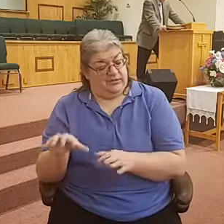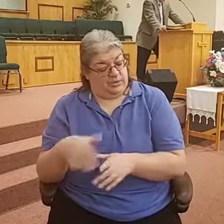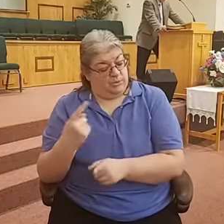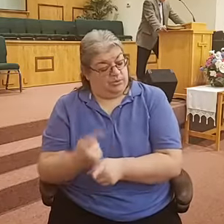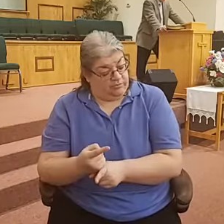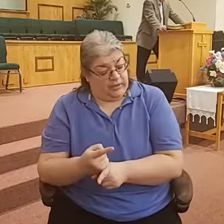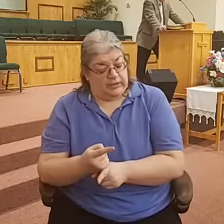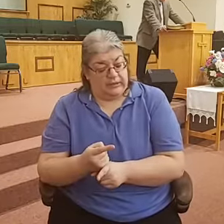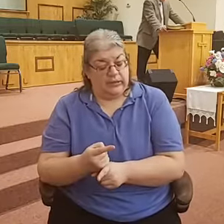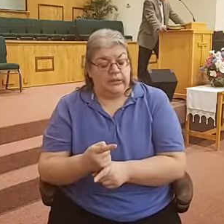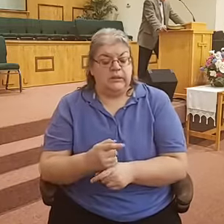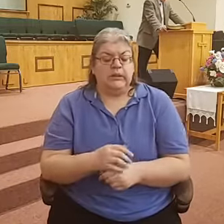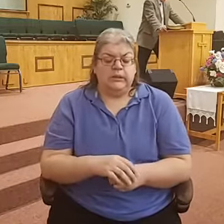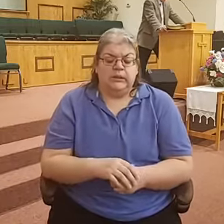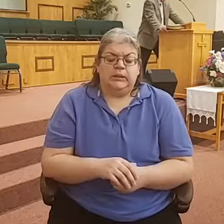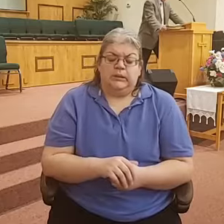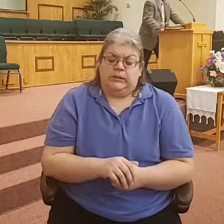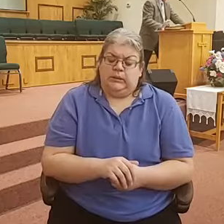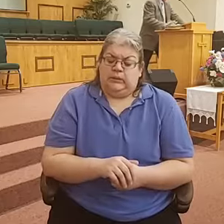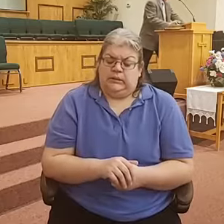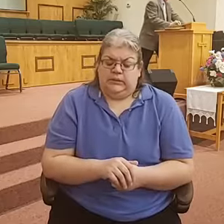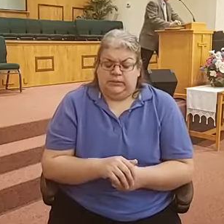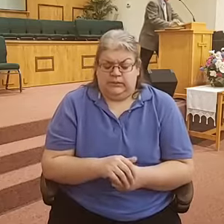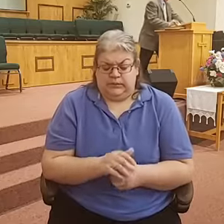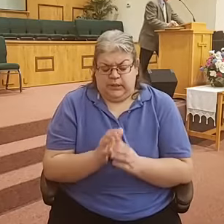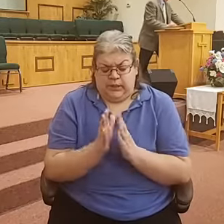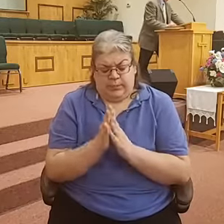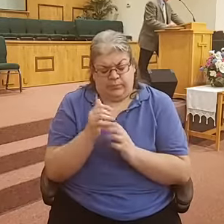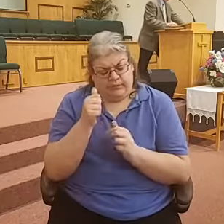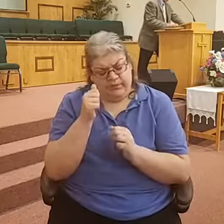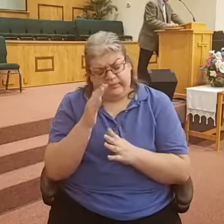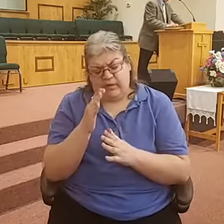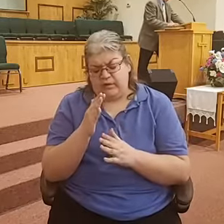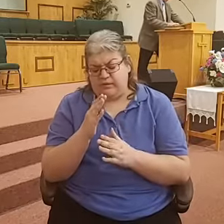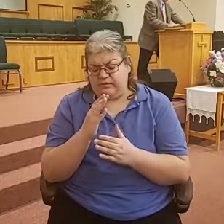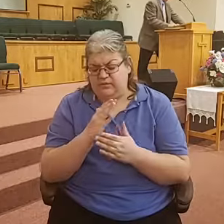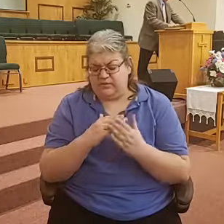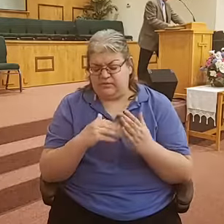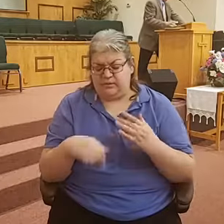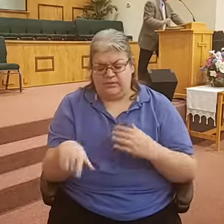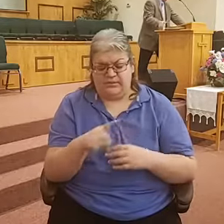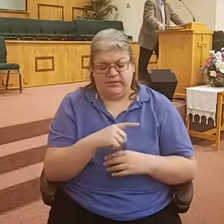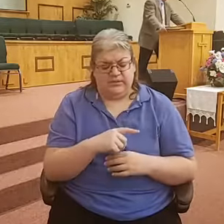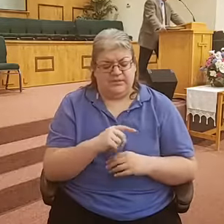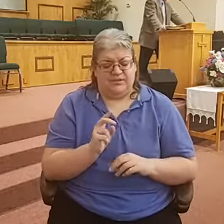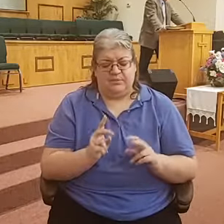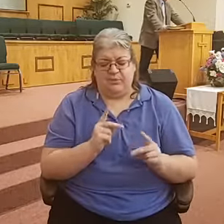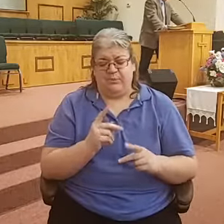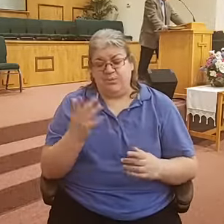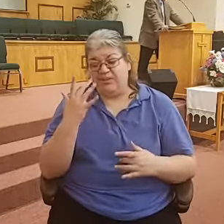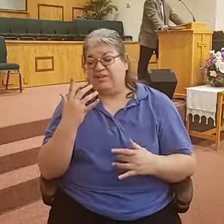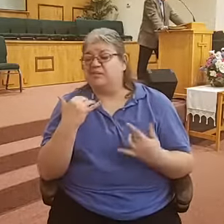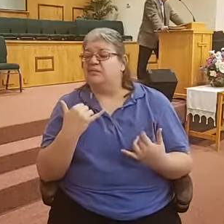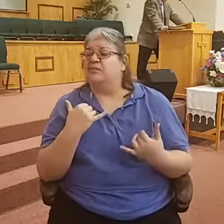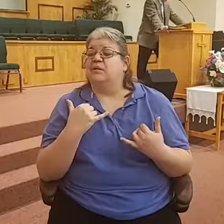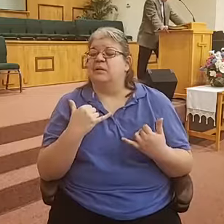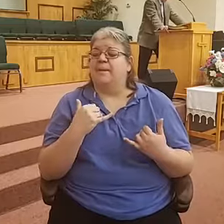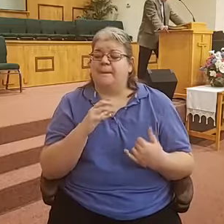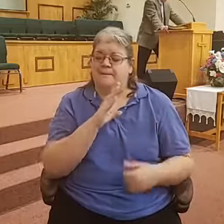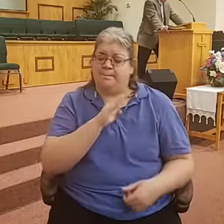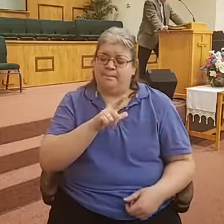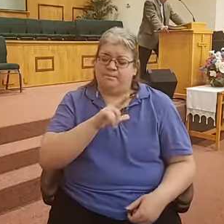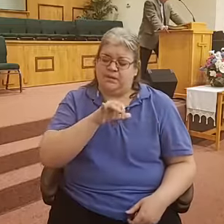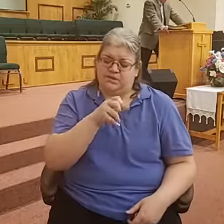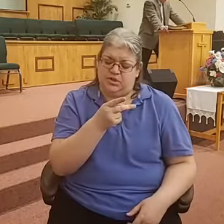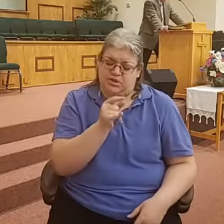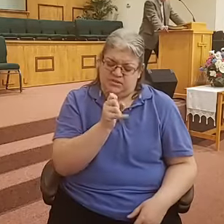right. Lord, I pray, Father, for some of these dear people that are ill. We pray for Bill